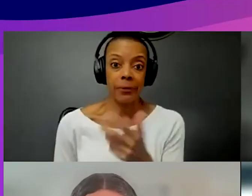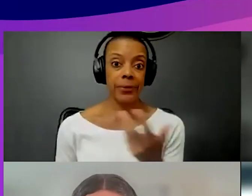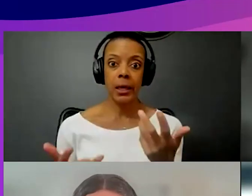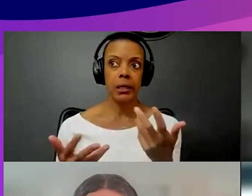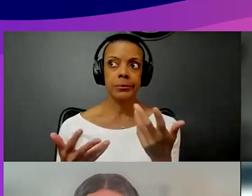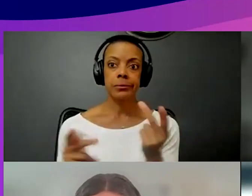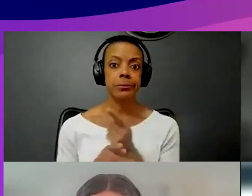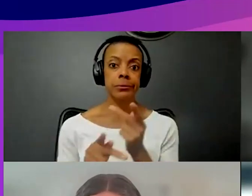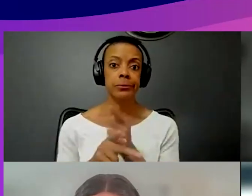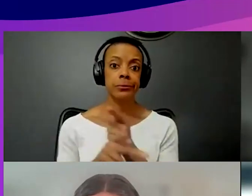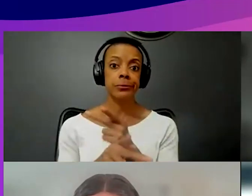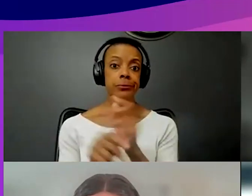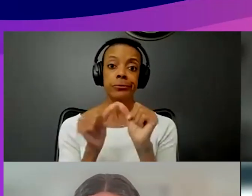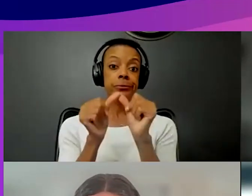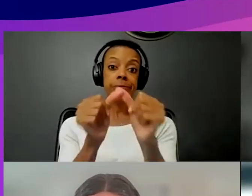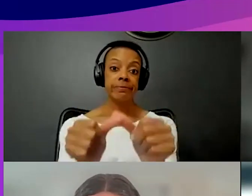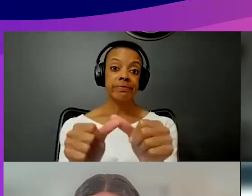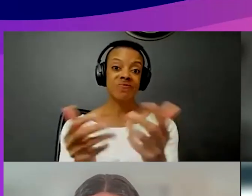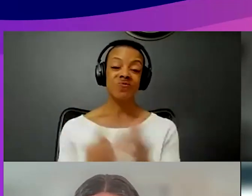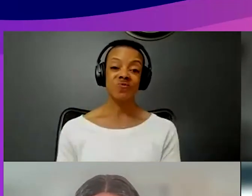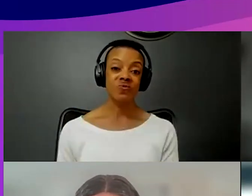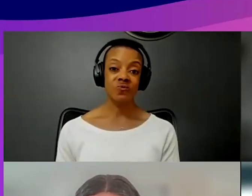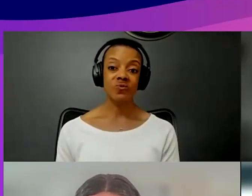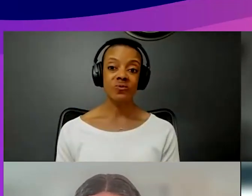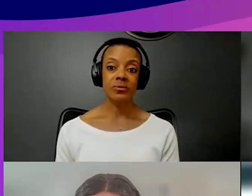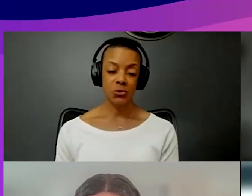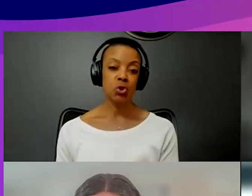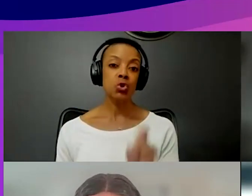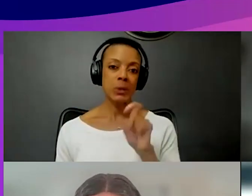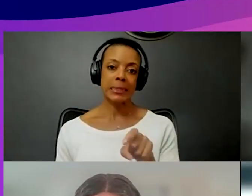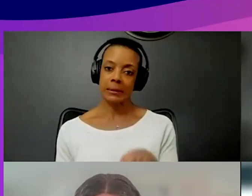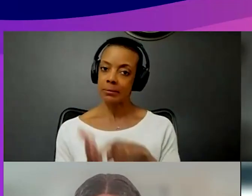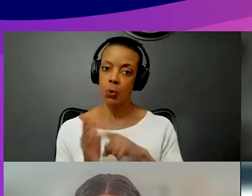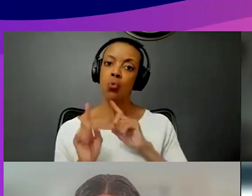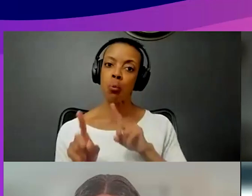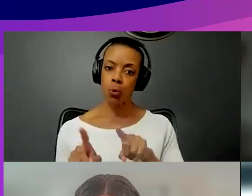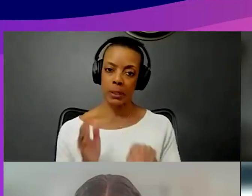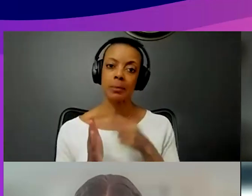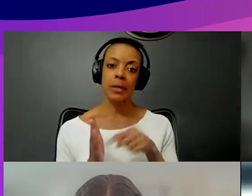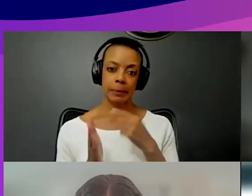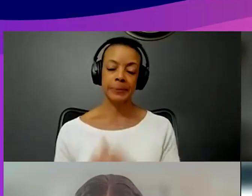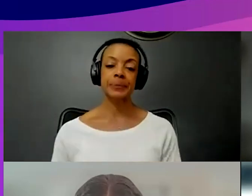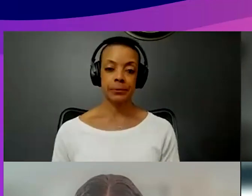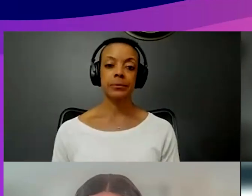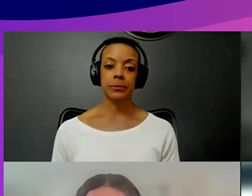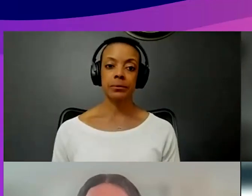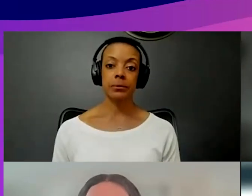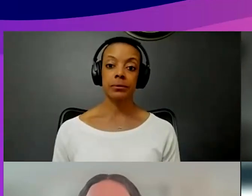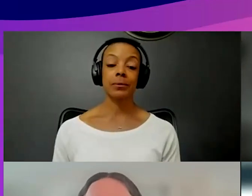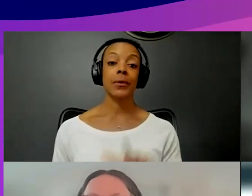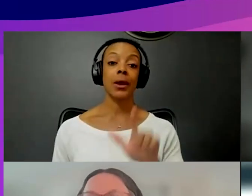escalate anyway. So we need people to be able to report in some situations. Go ahead,